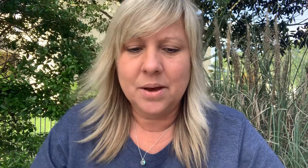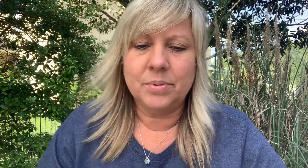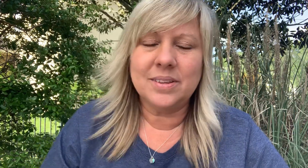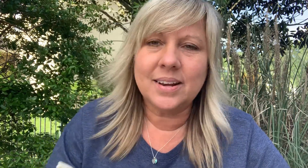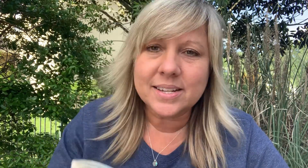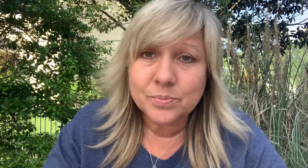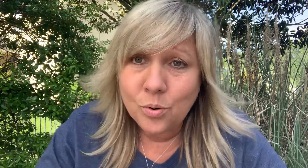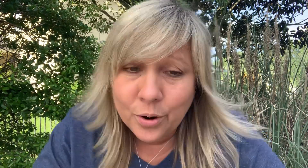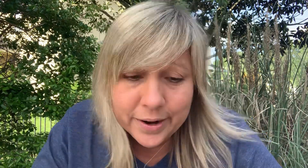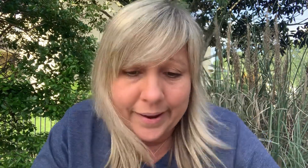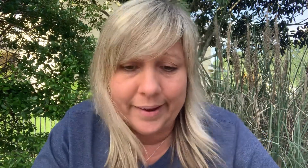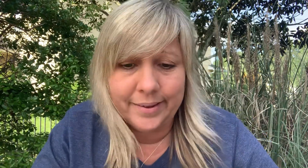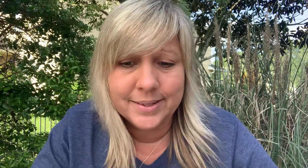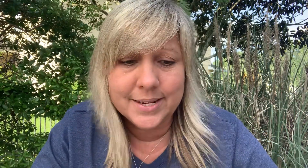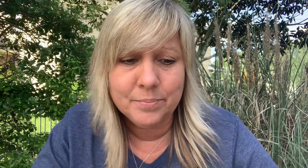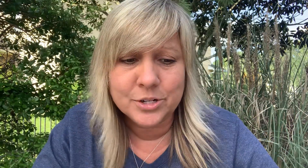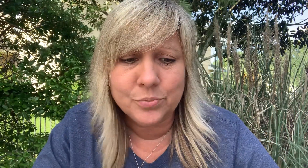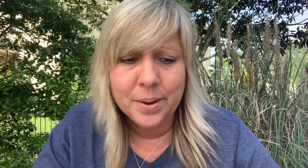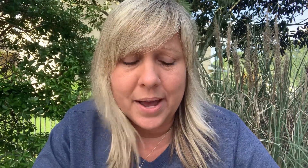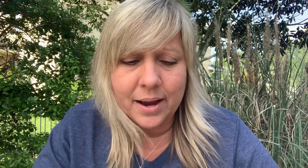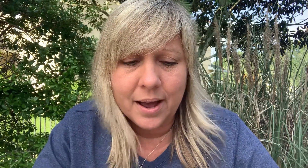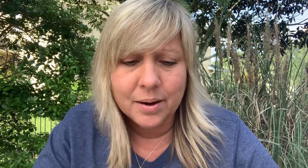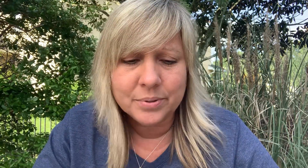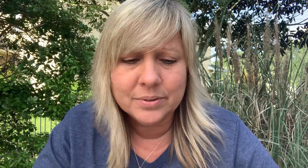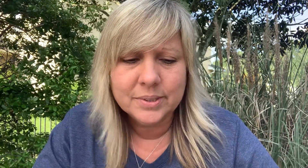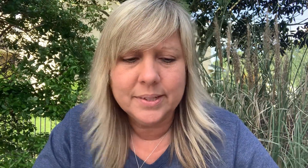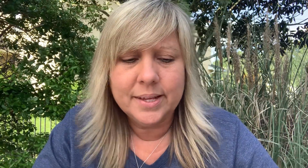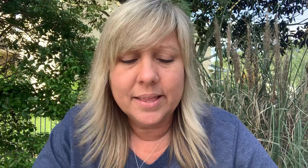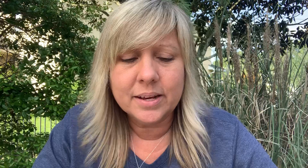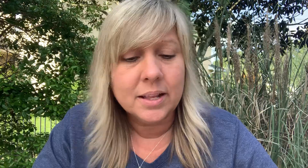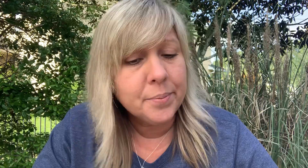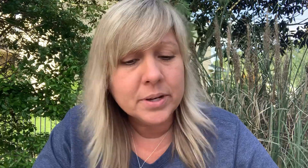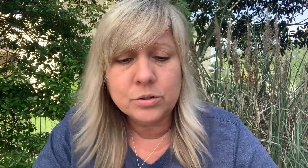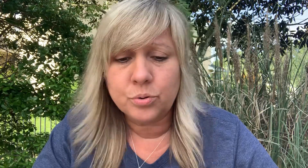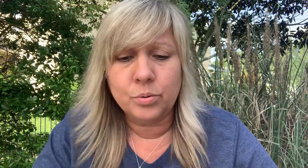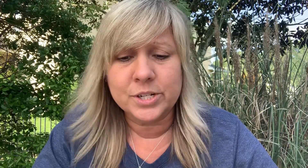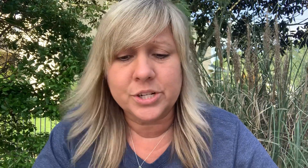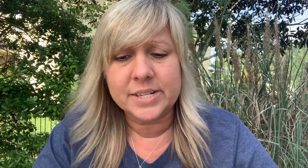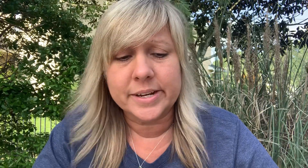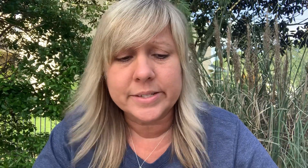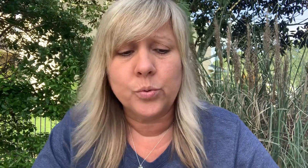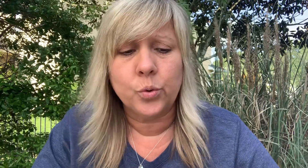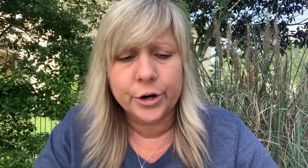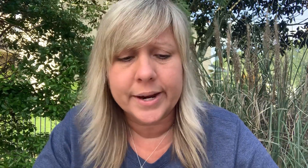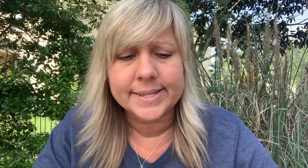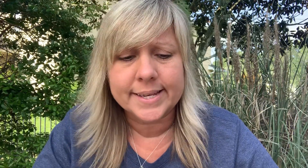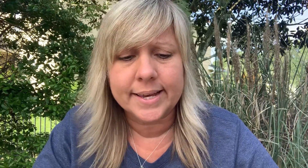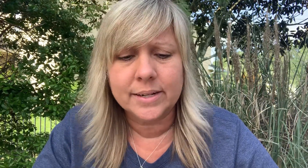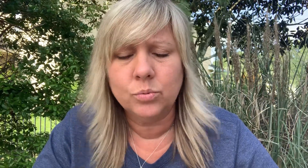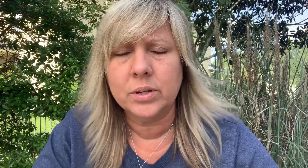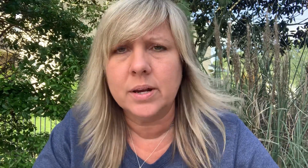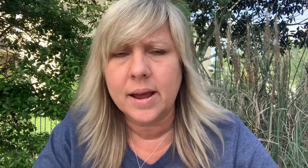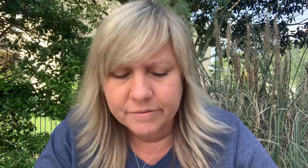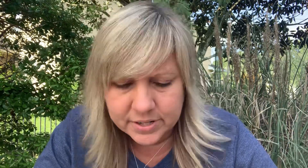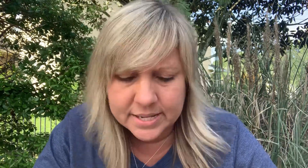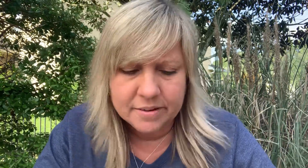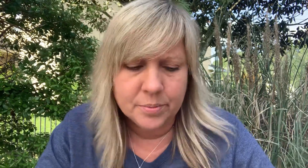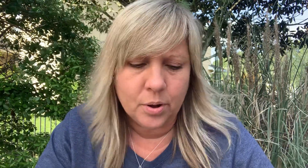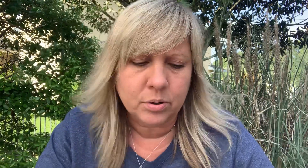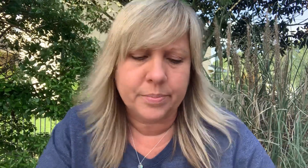But the next morning, the temperature went back up. "The climate control machine doesn't work," I said. "It will never save the polar